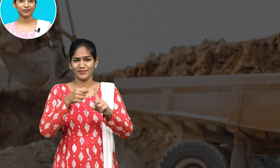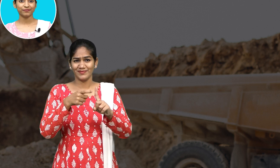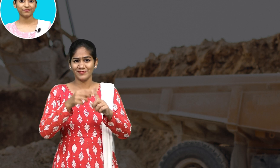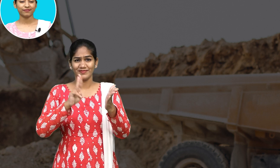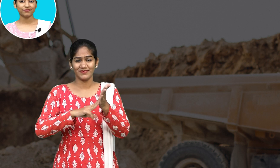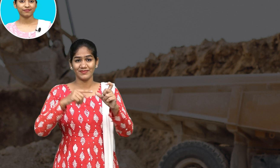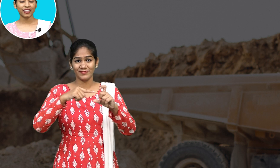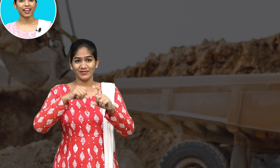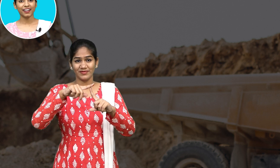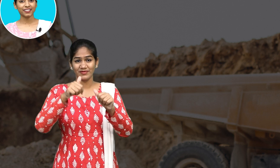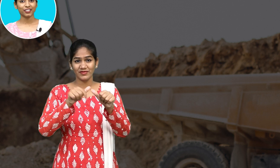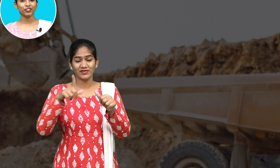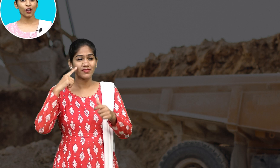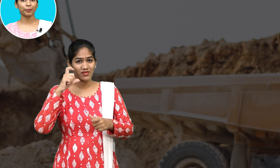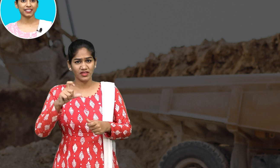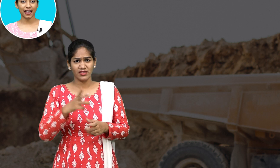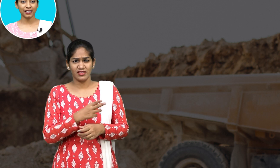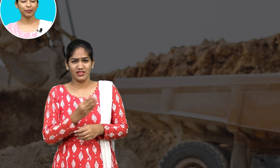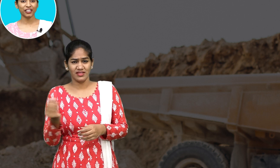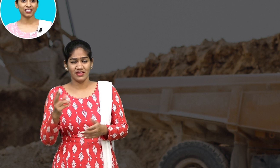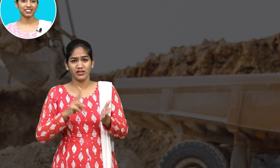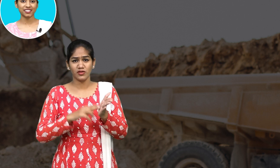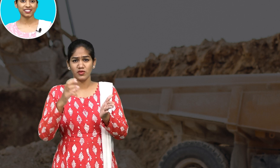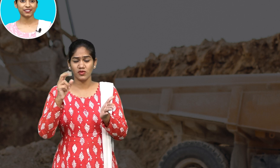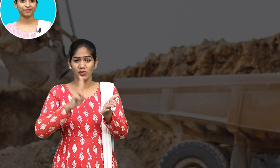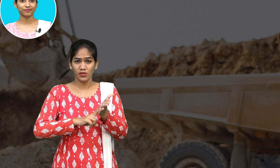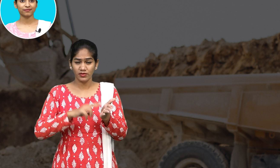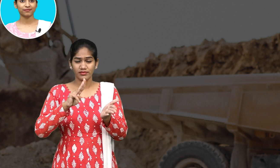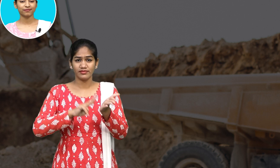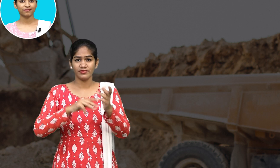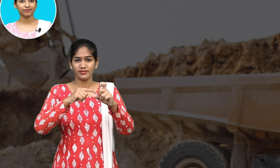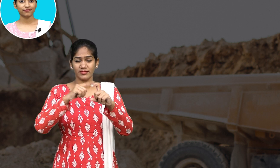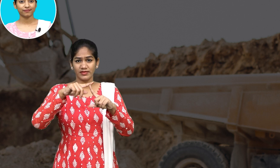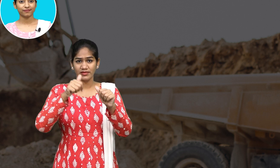metallic and non-metallic minerals.